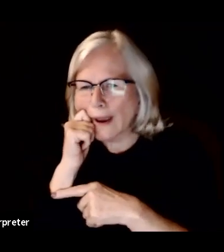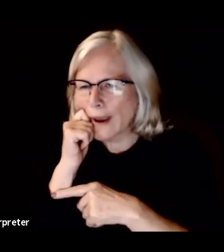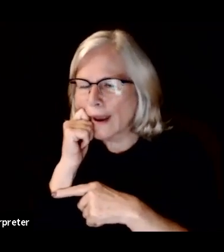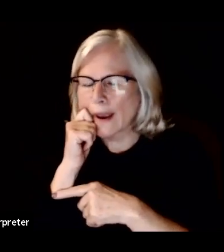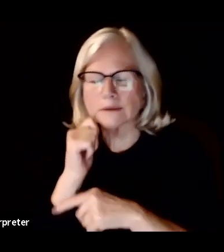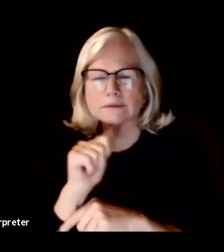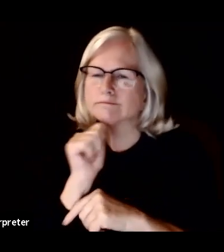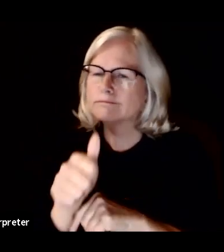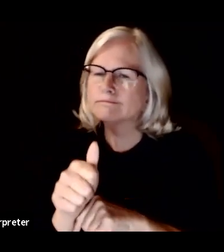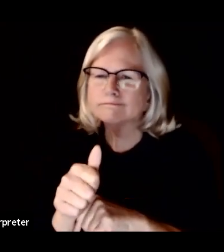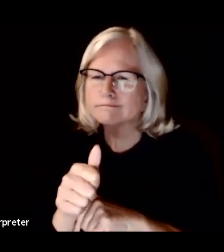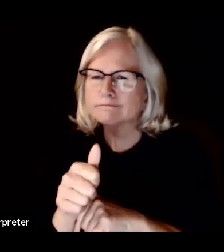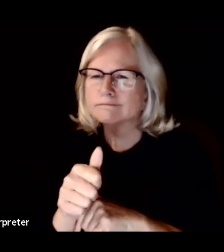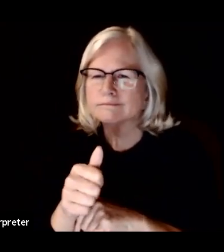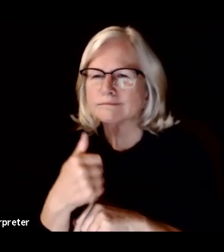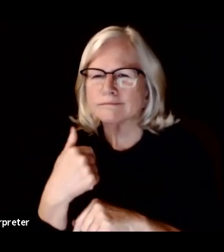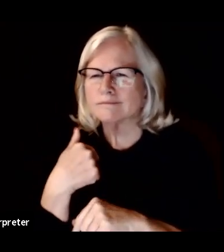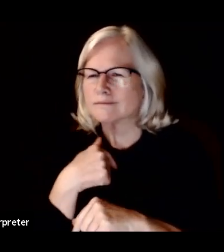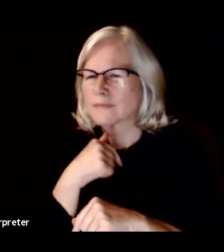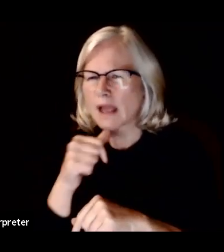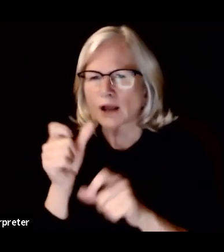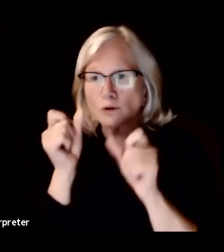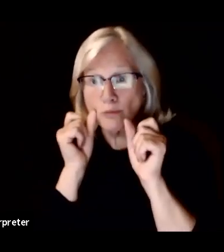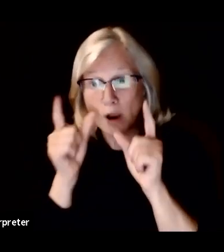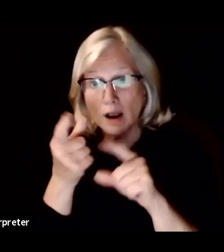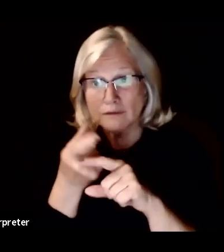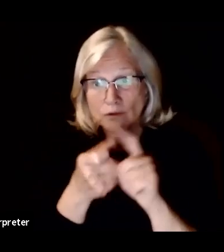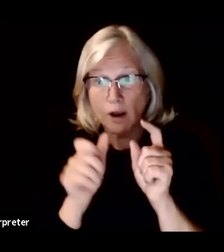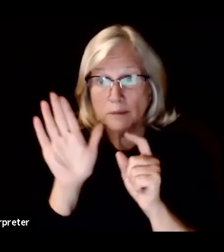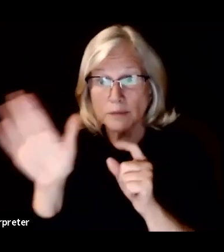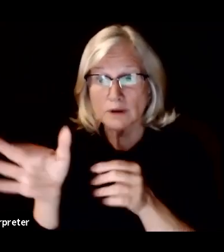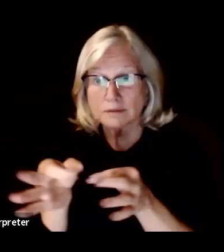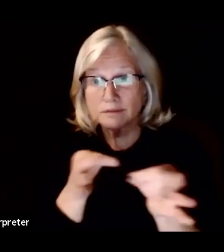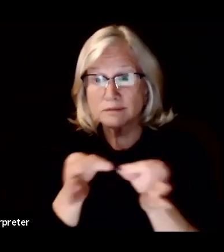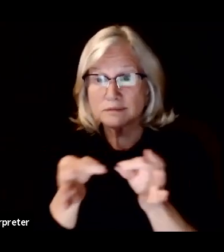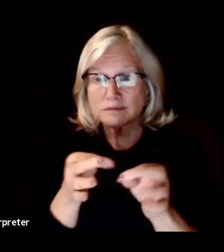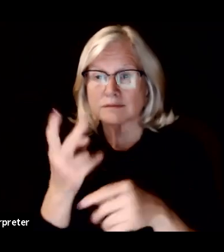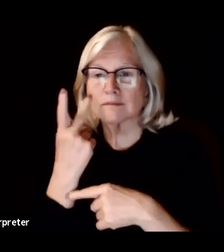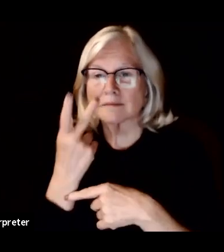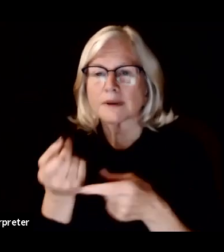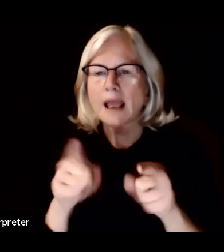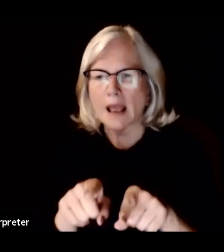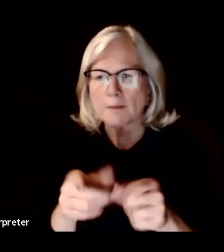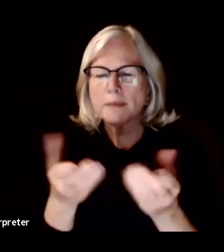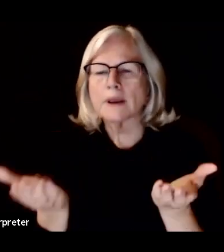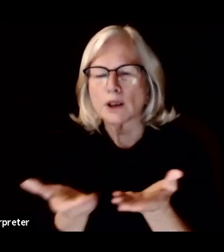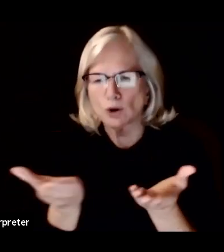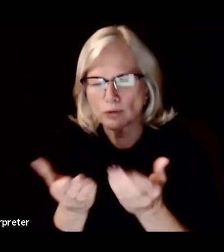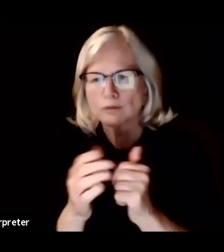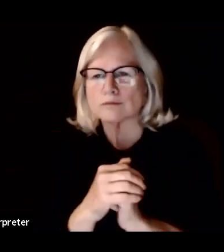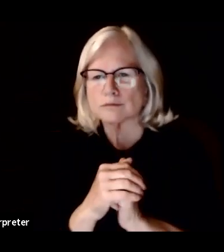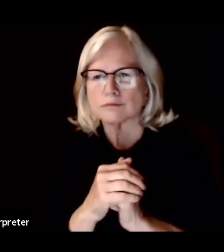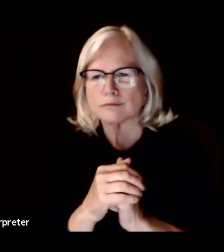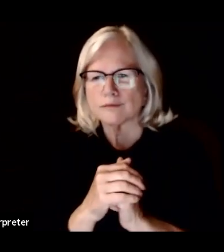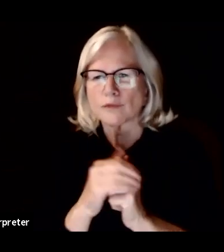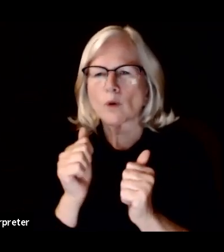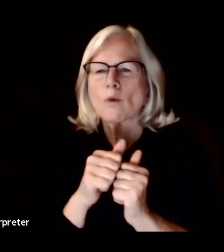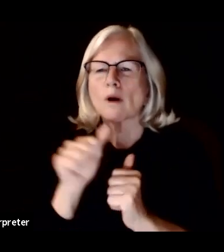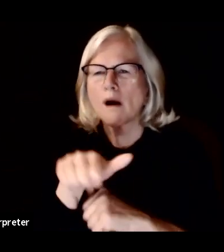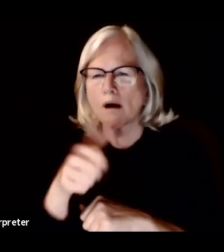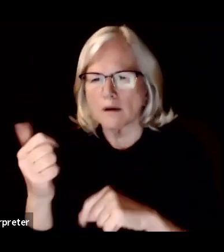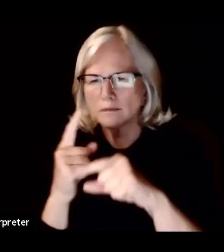described because we've seen that with our other cases. Perhaps that was too much detail,